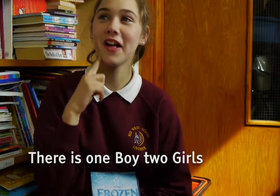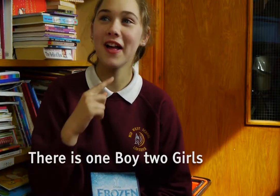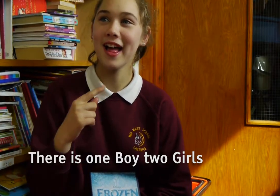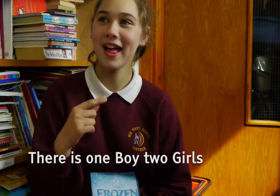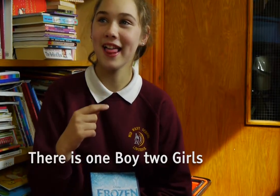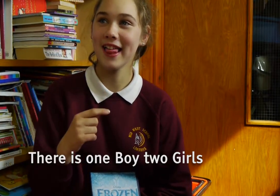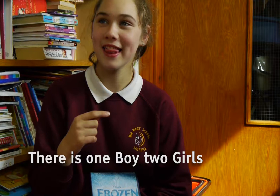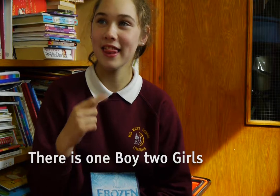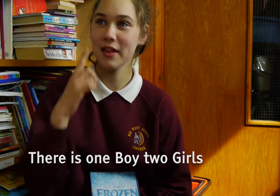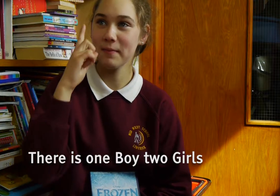two girls,